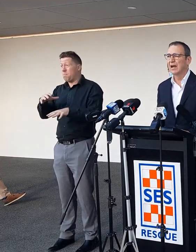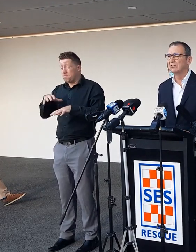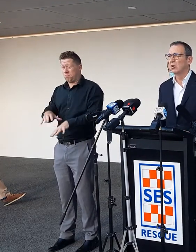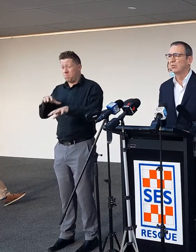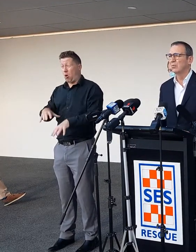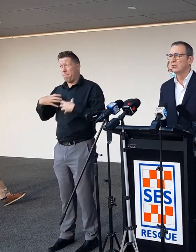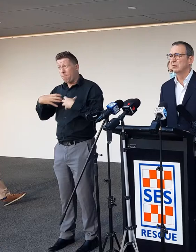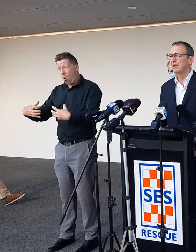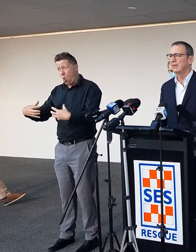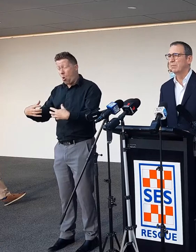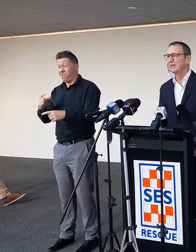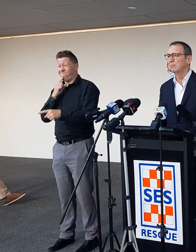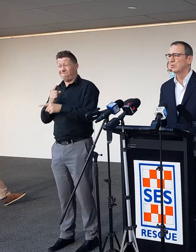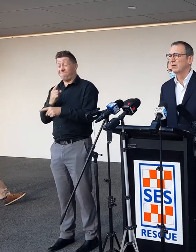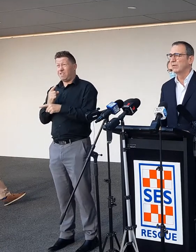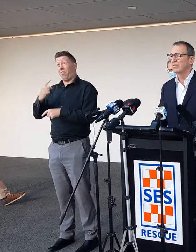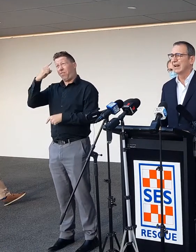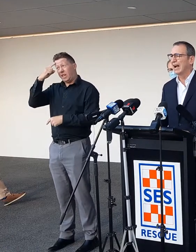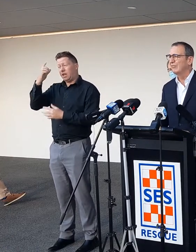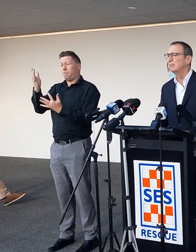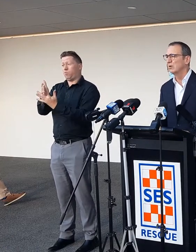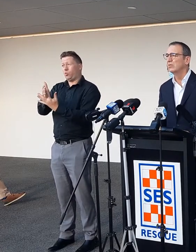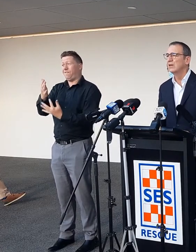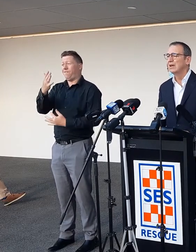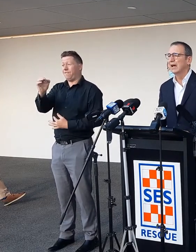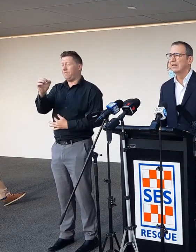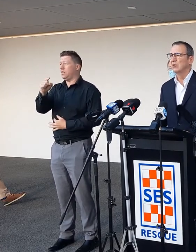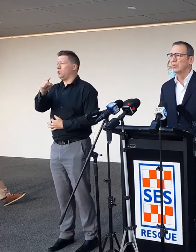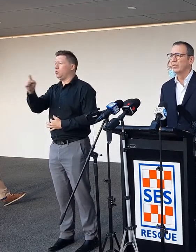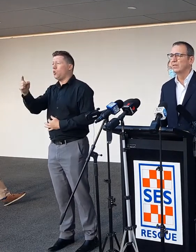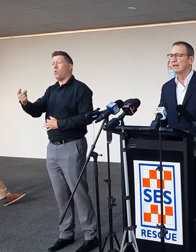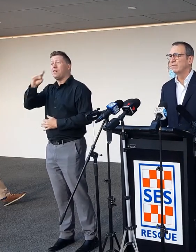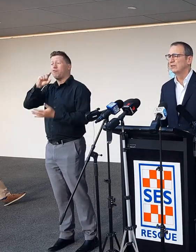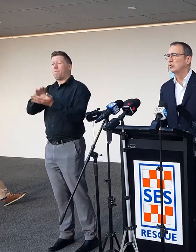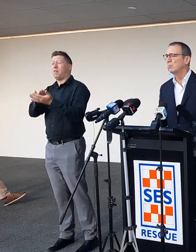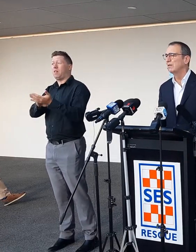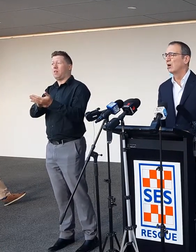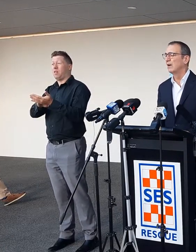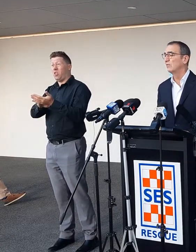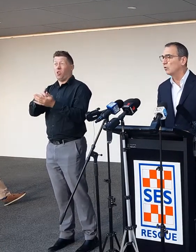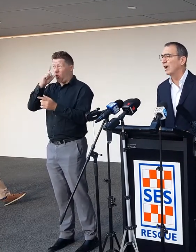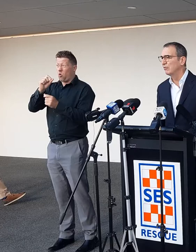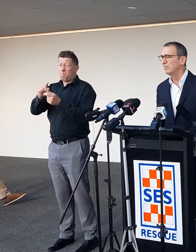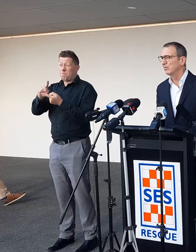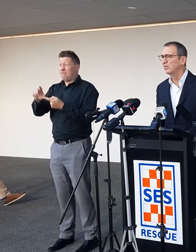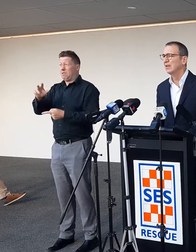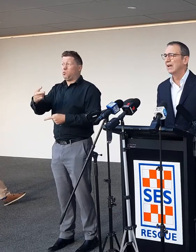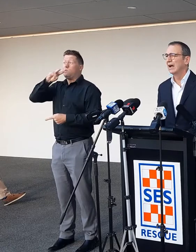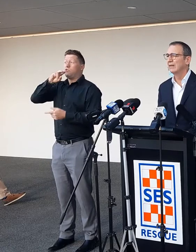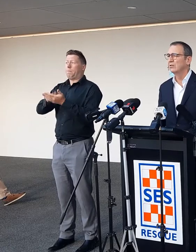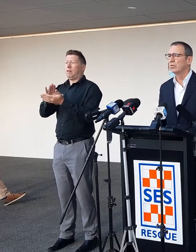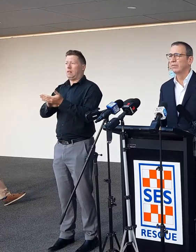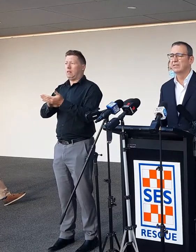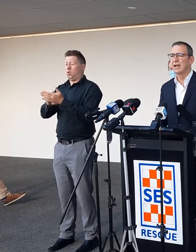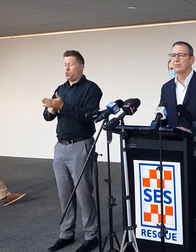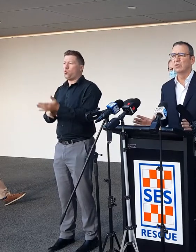we are told that we should be expecting between 50 and 100 mils in the north of the state. In fact, it could be as high as 200 mils